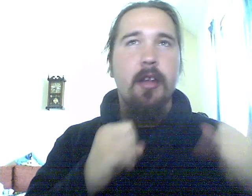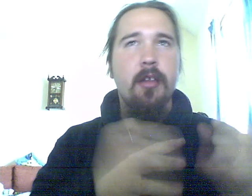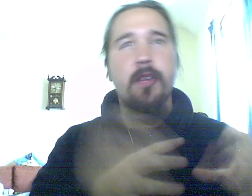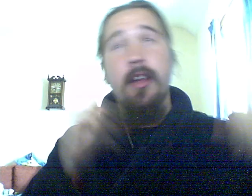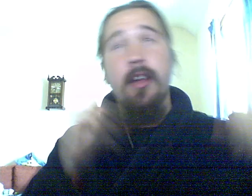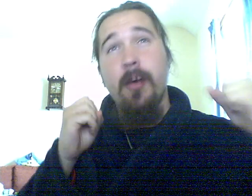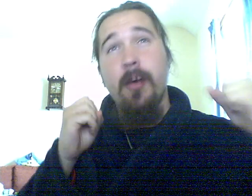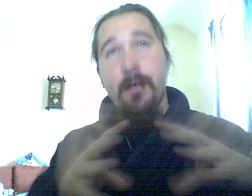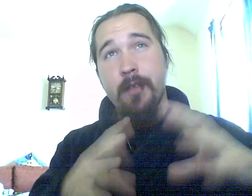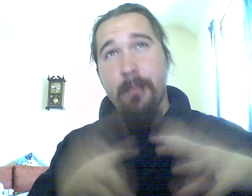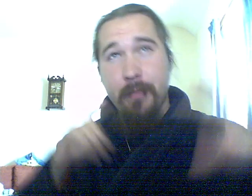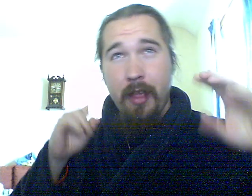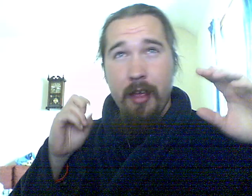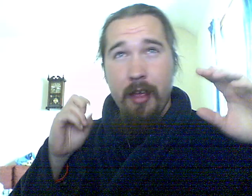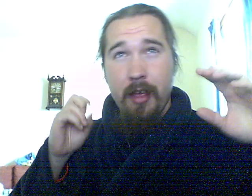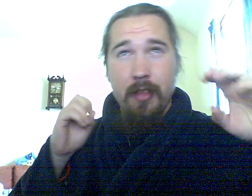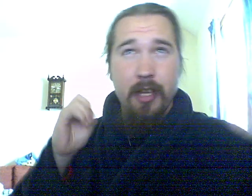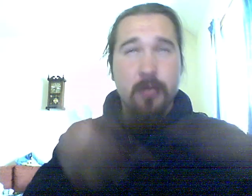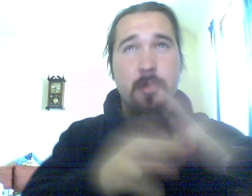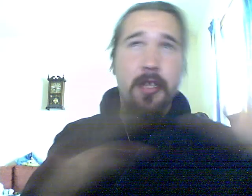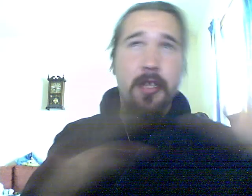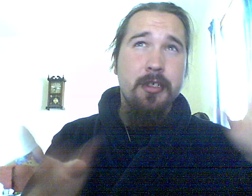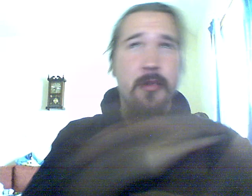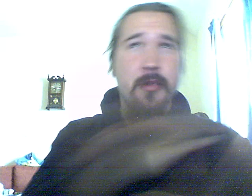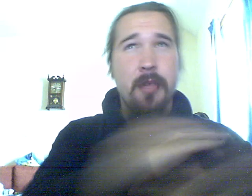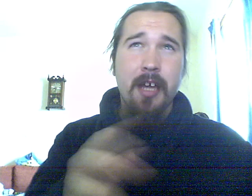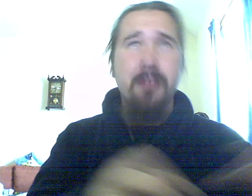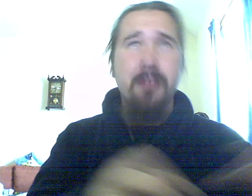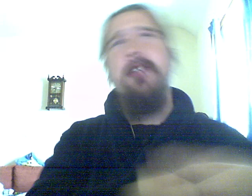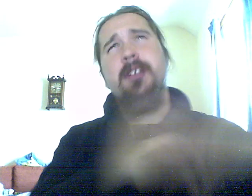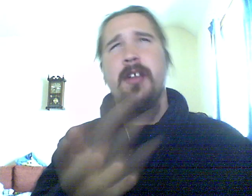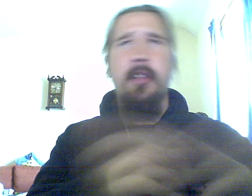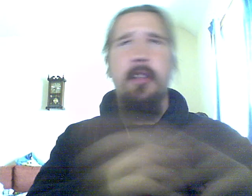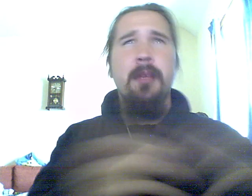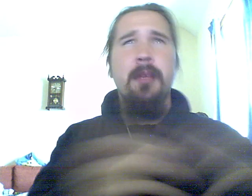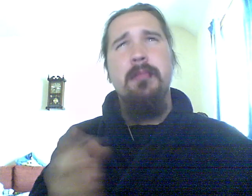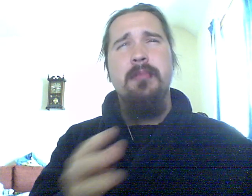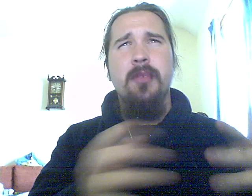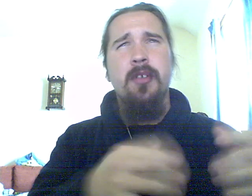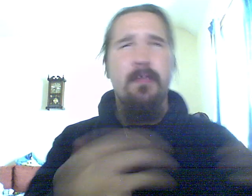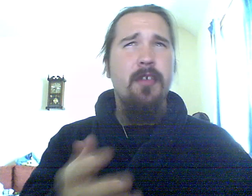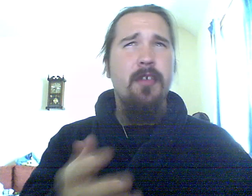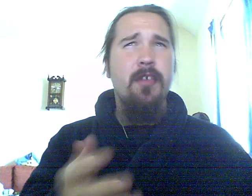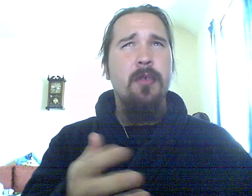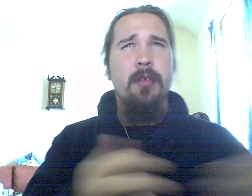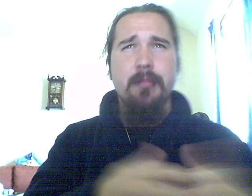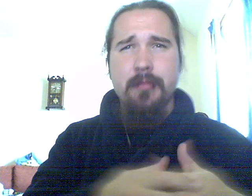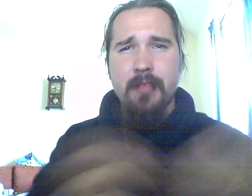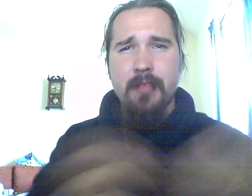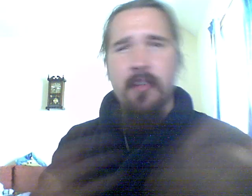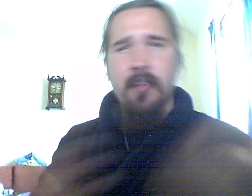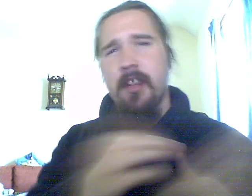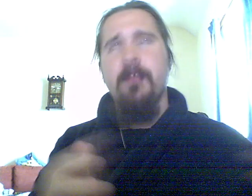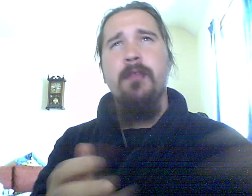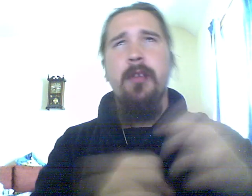in the trailer. However, the actual relationships between the characters are a little bit more confusing. They're very different from what